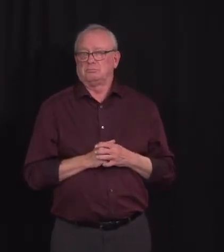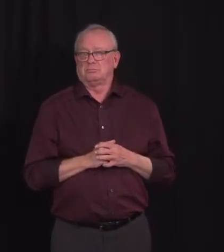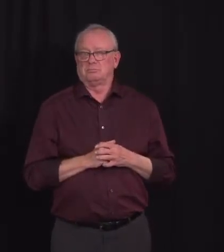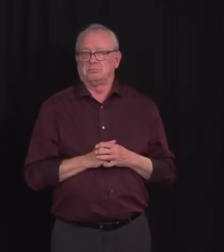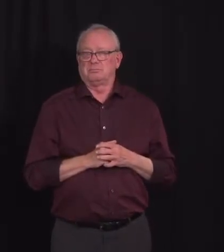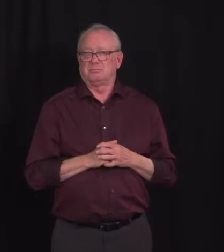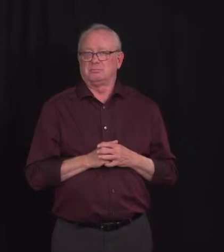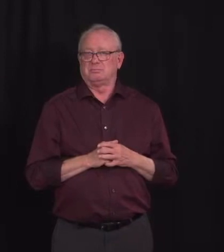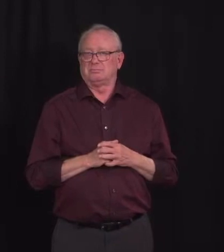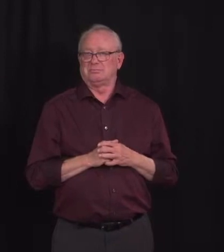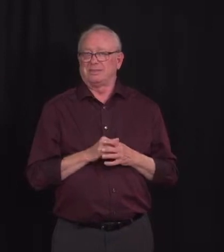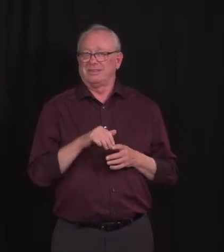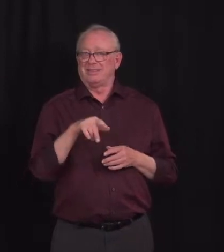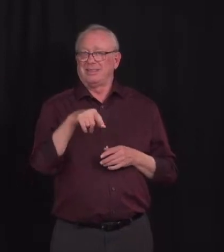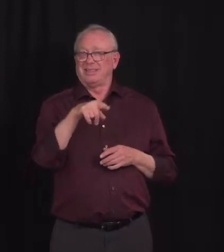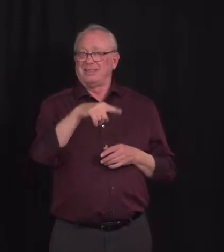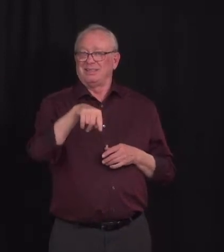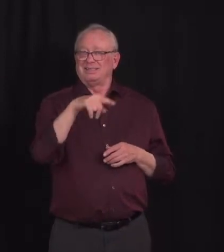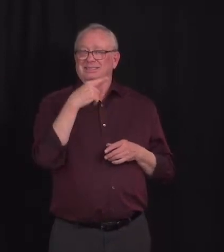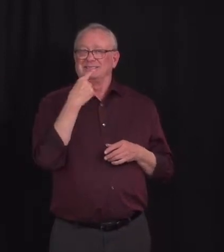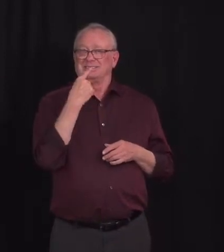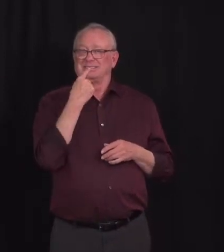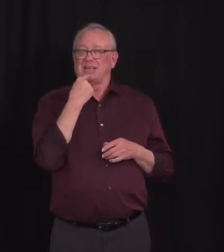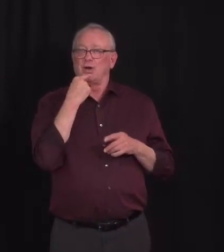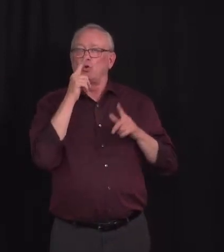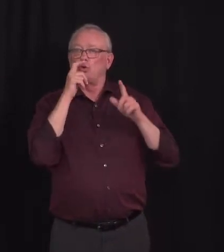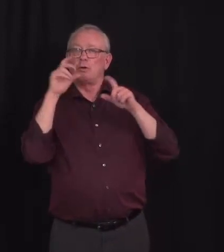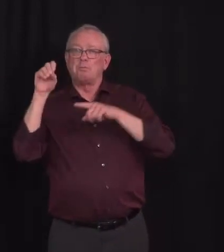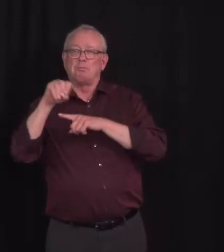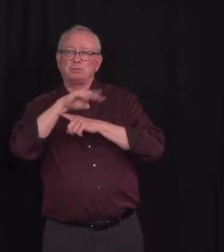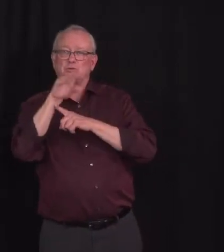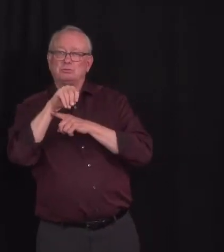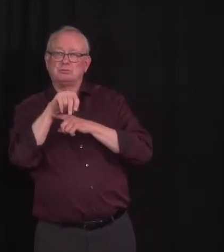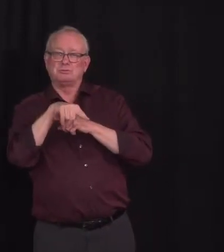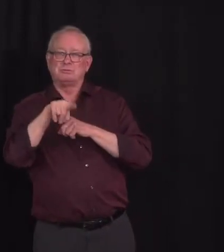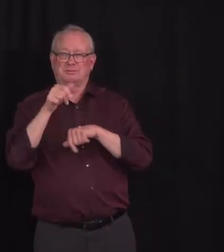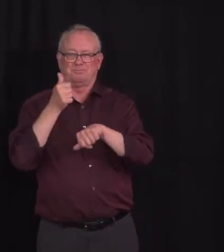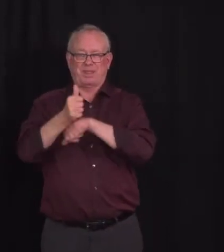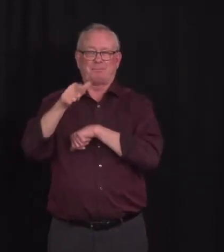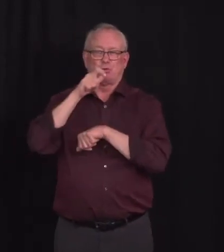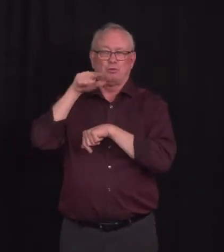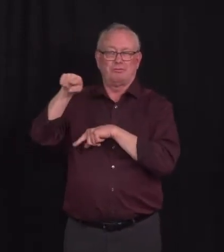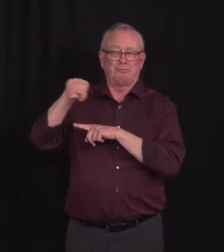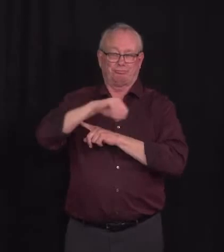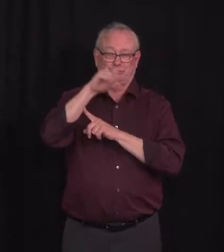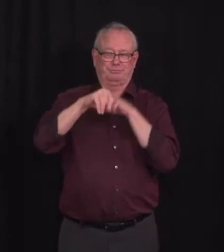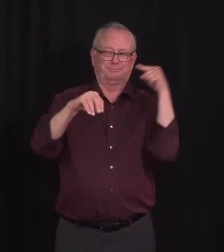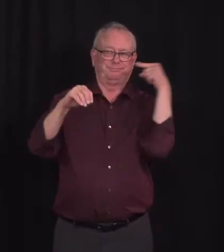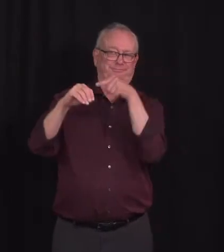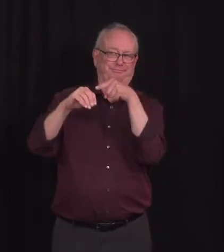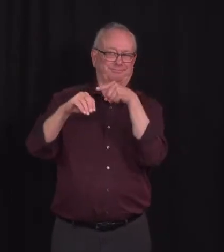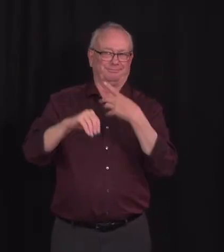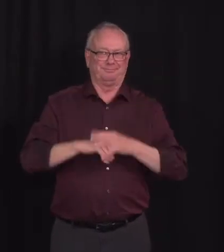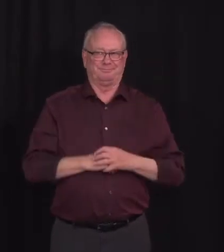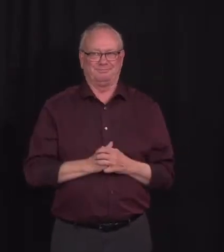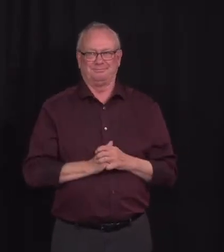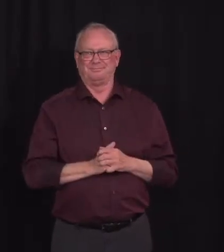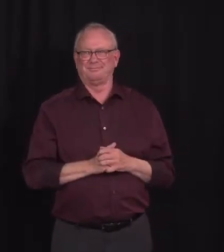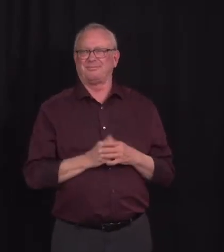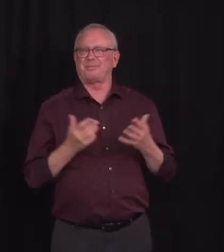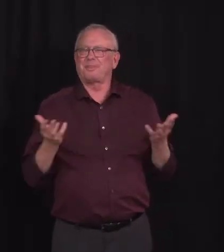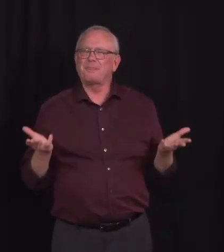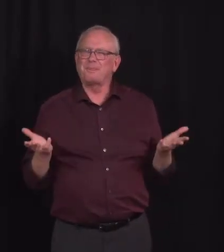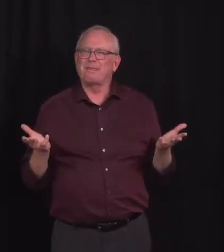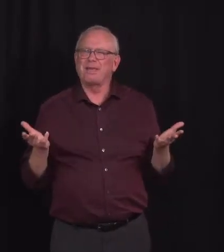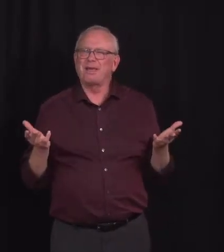and to the attention of Albertans are probably the ones making the mistake. I think I'd just like to know, because there are things I would like to do which